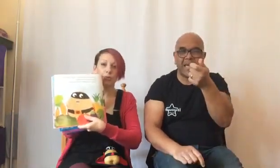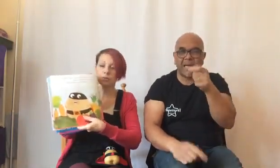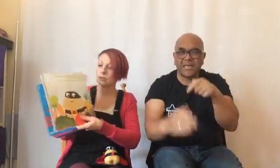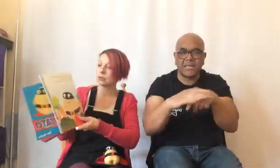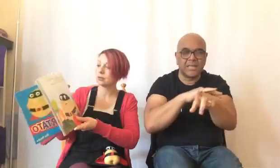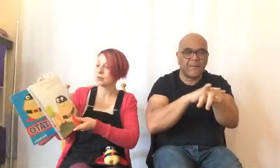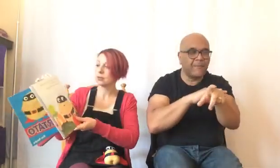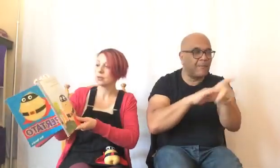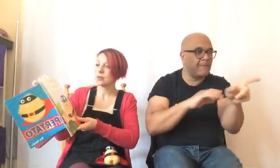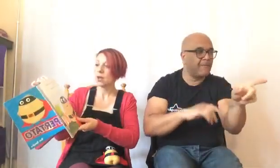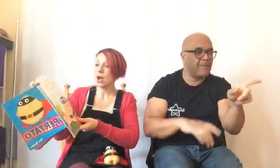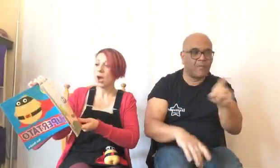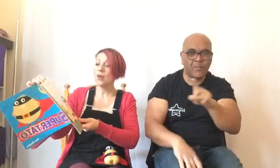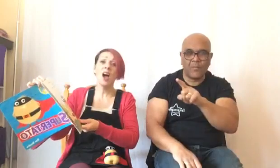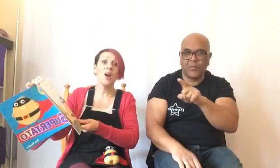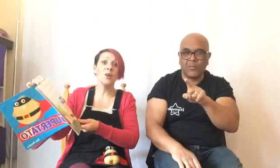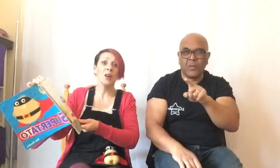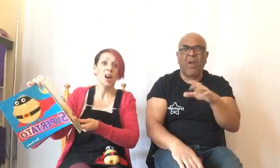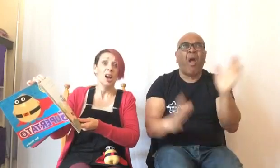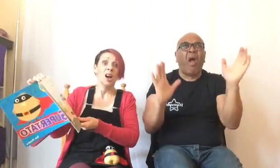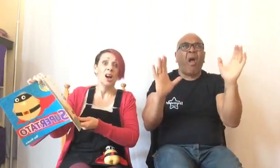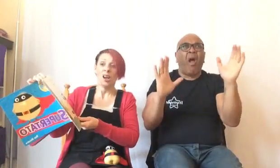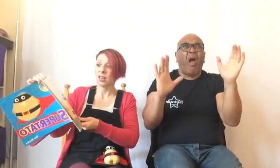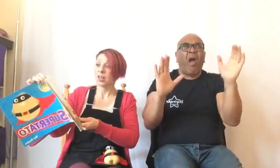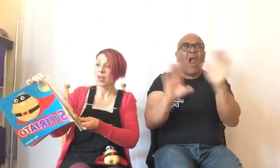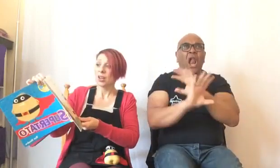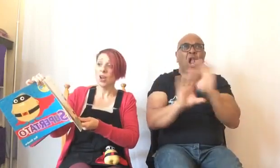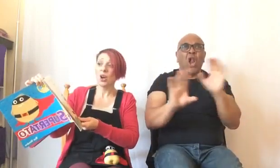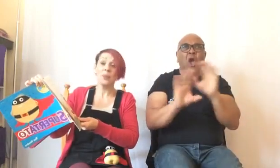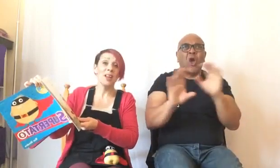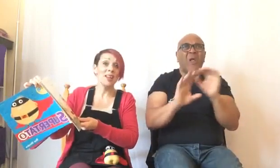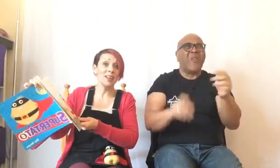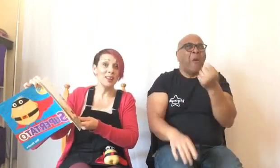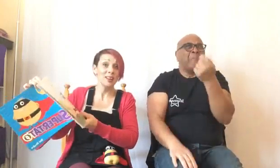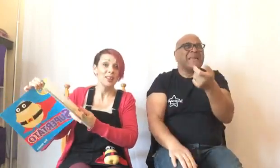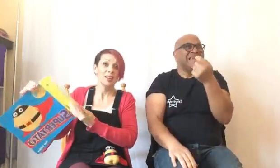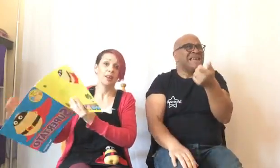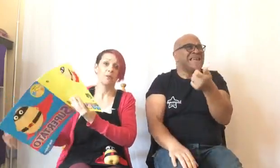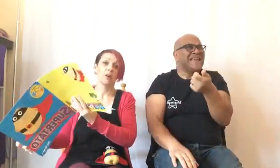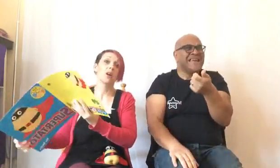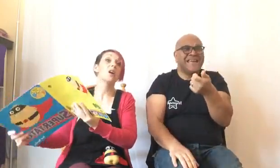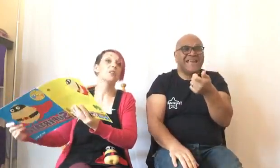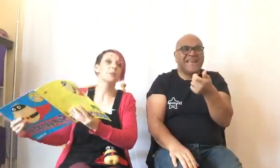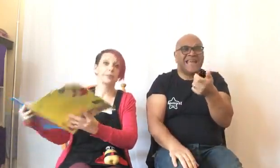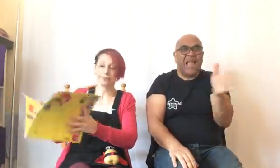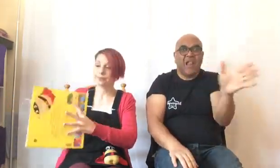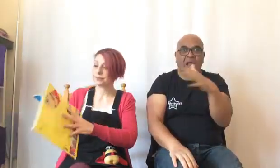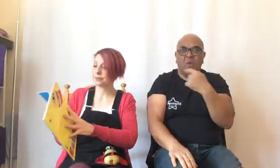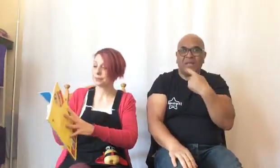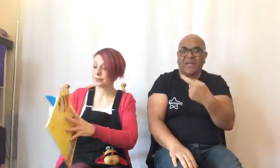loose. Oh no! Not a pea! Everyone